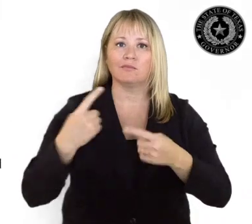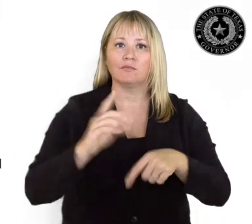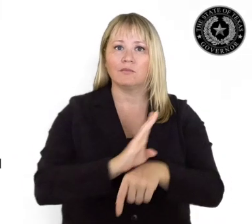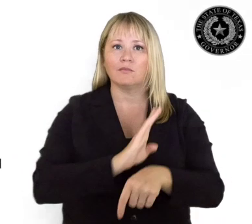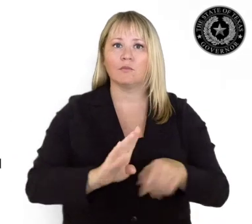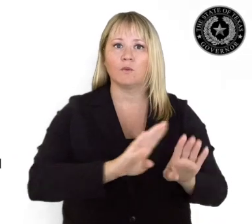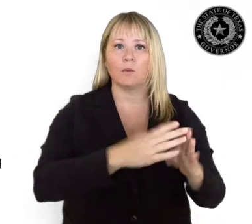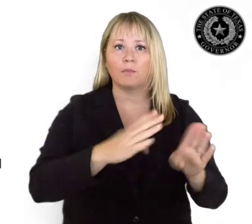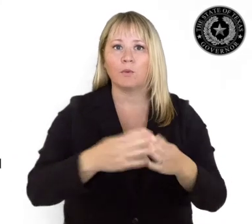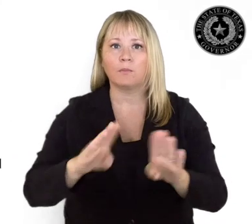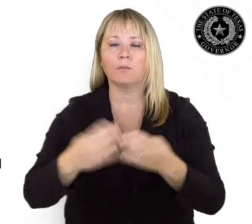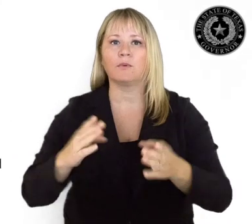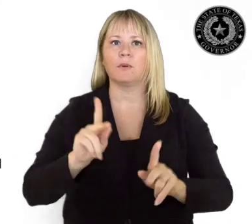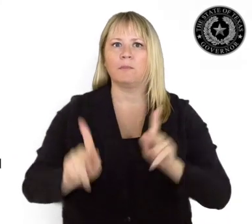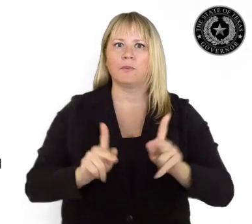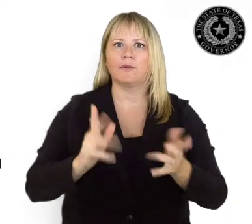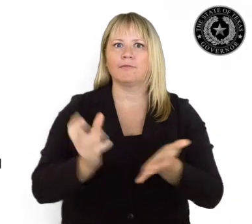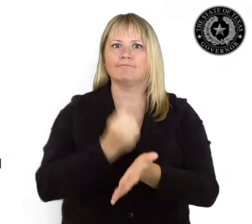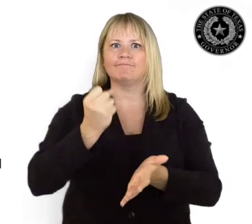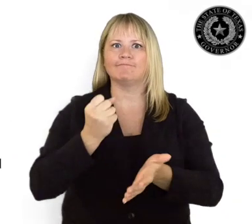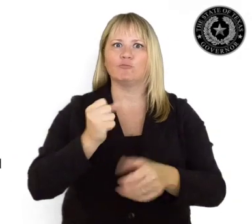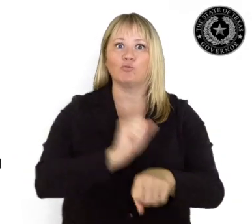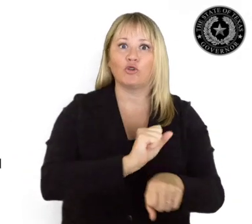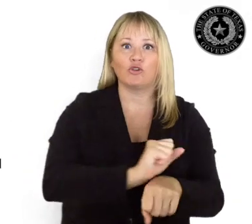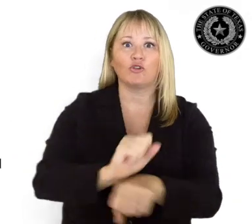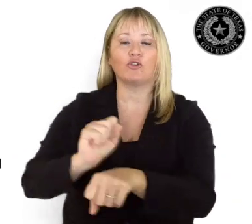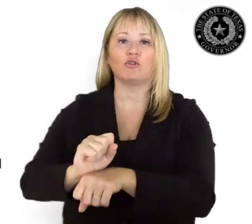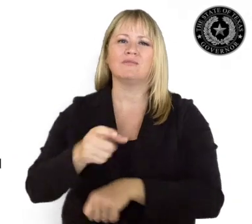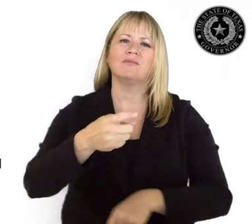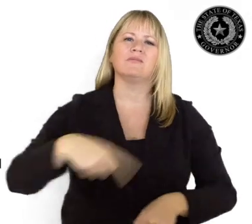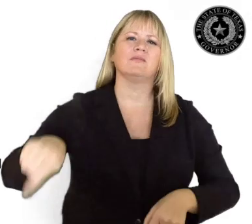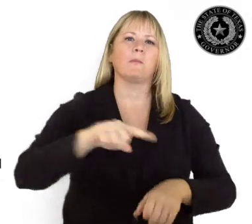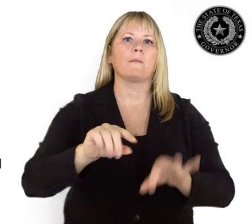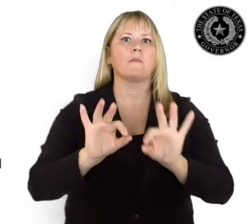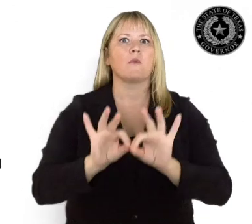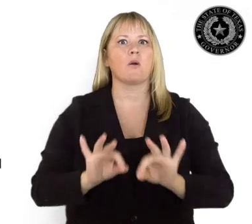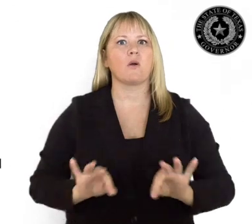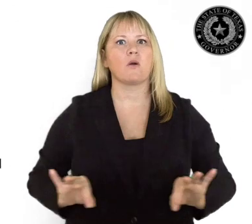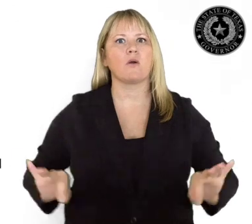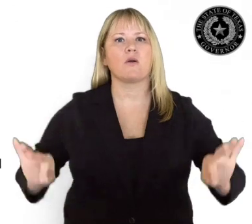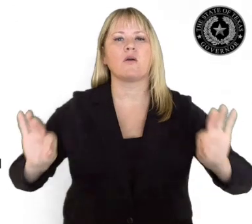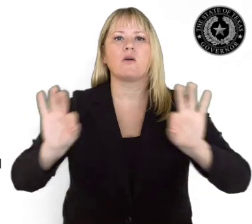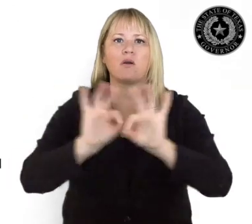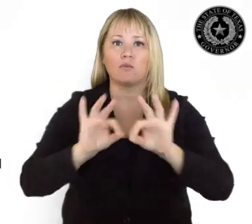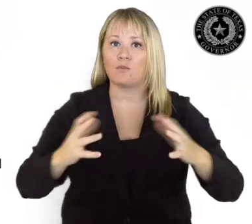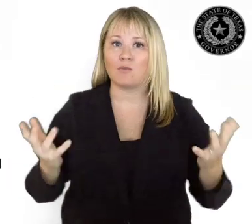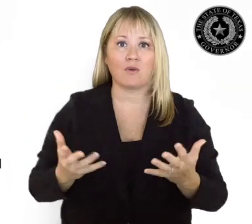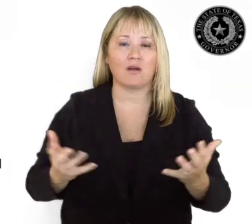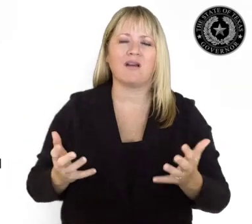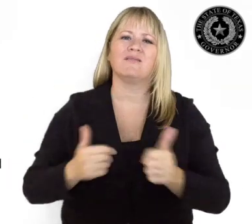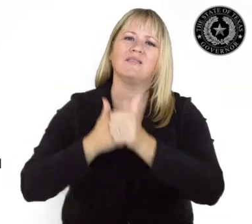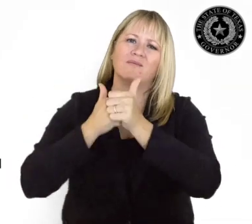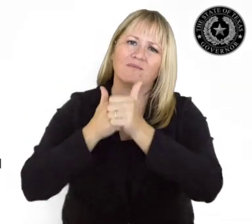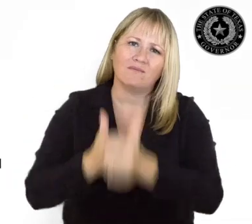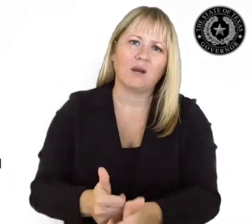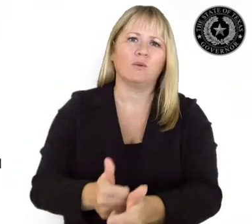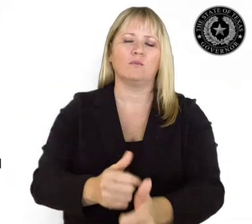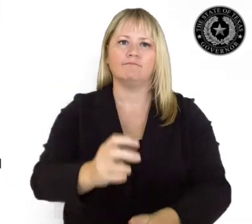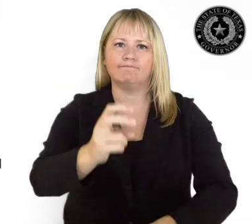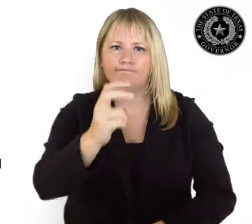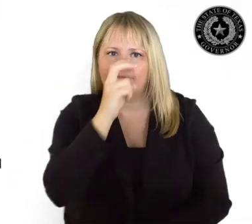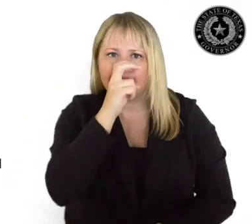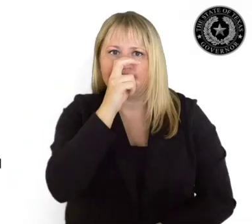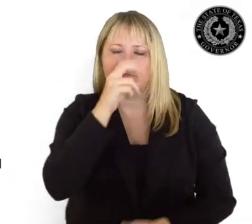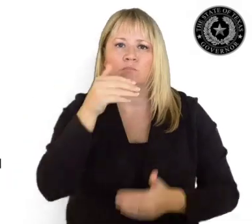12. In providing or obtaining services, every person, including individuals, businesses, and other legal